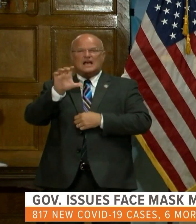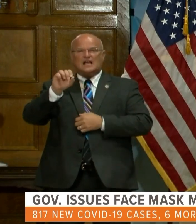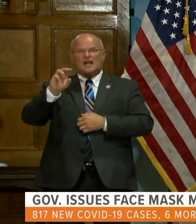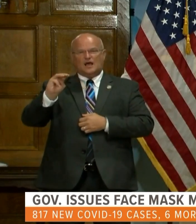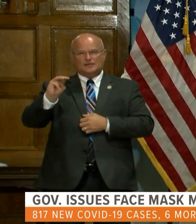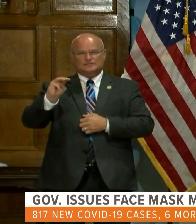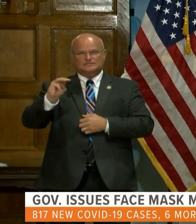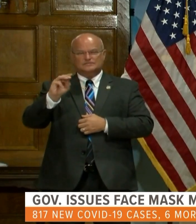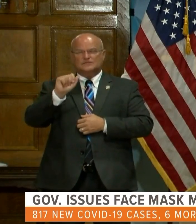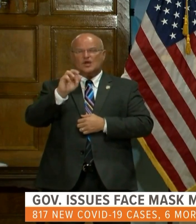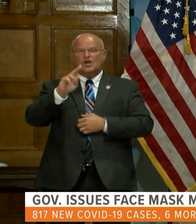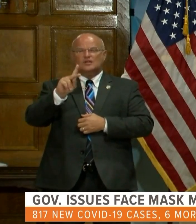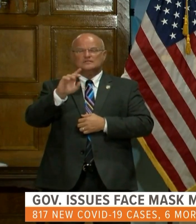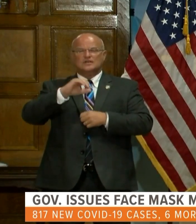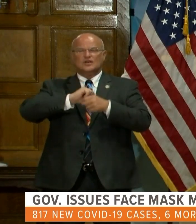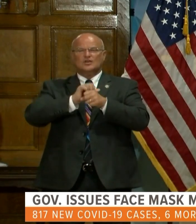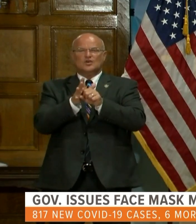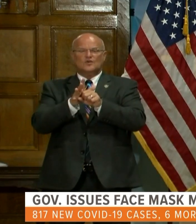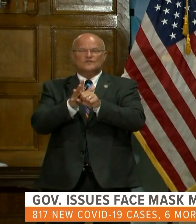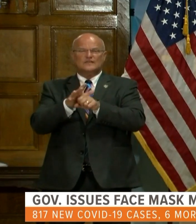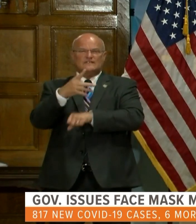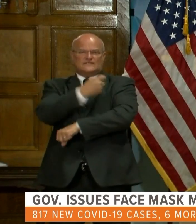arkansascovidvaccine.com.